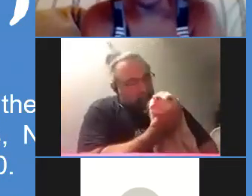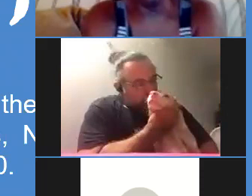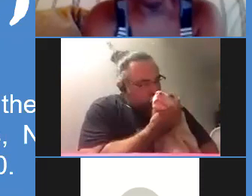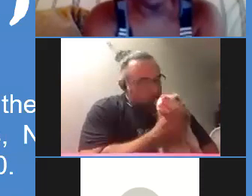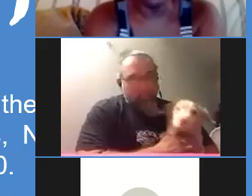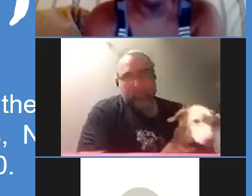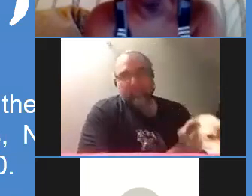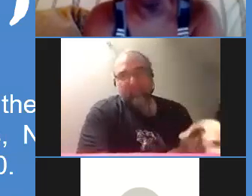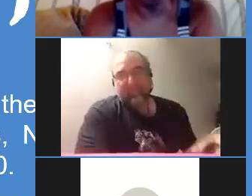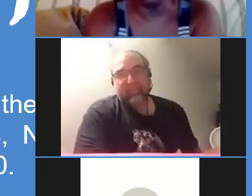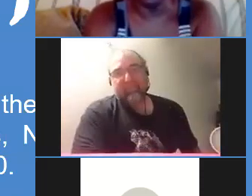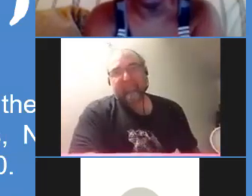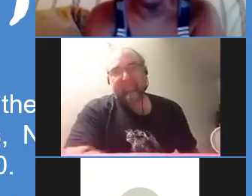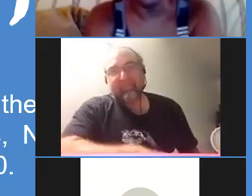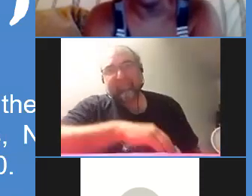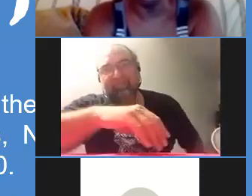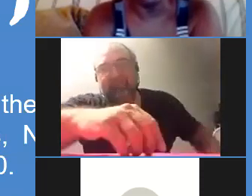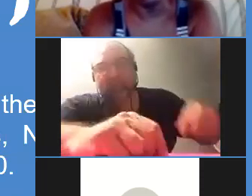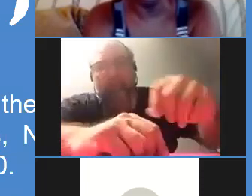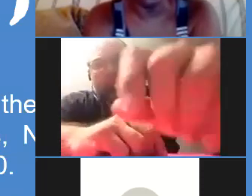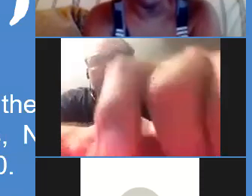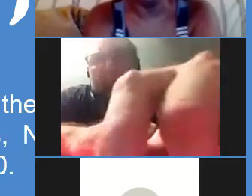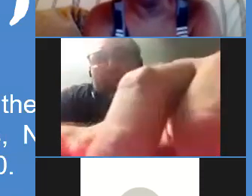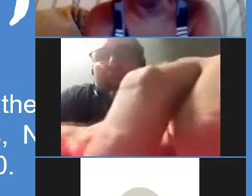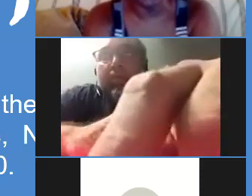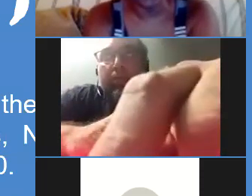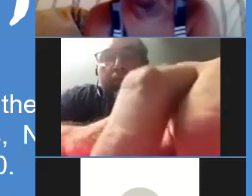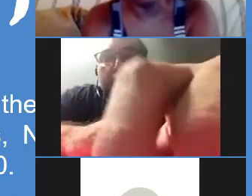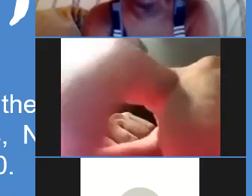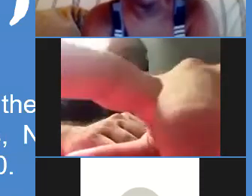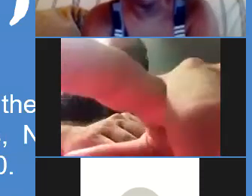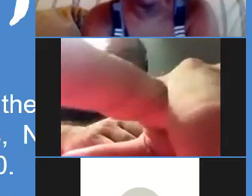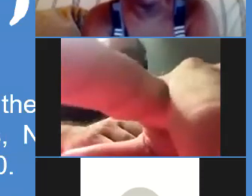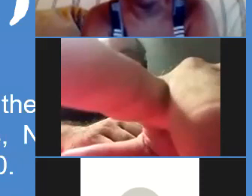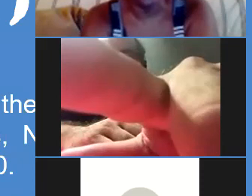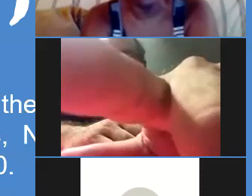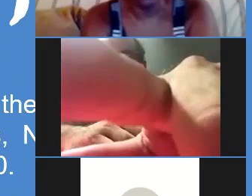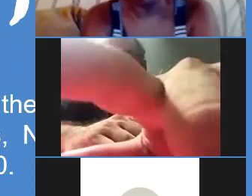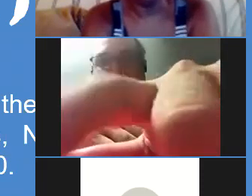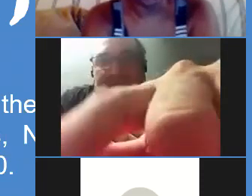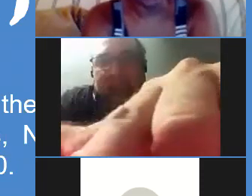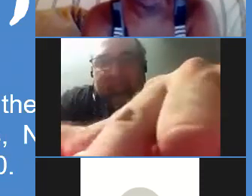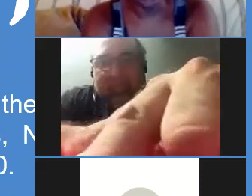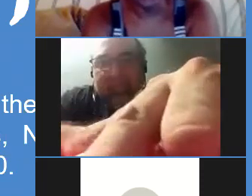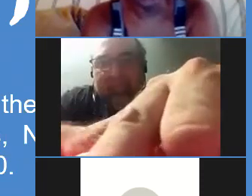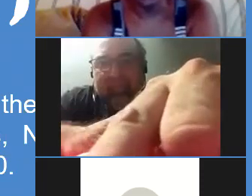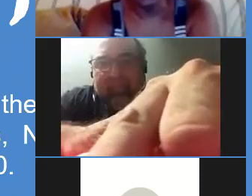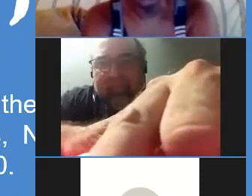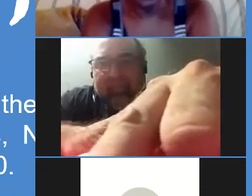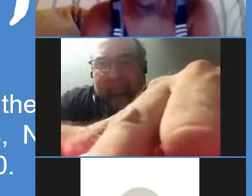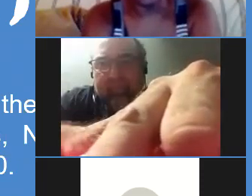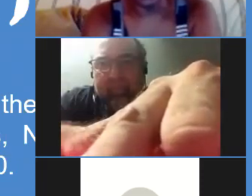So a little bit more on the history. We're going into Black American Sign Language or